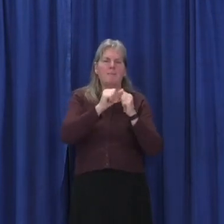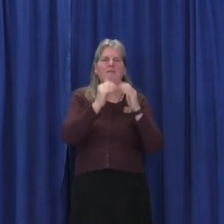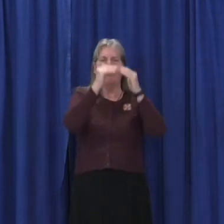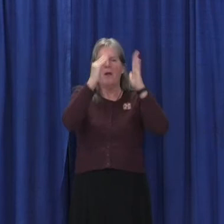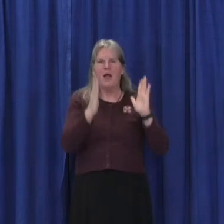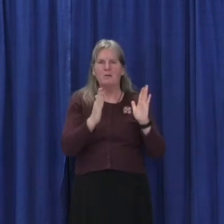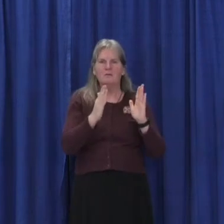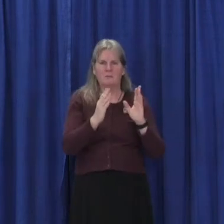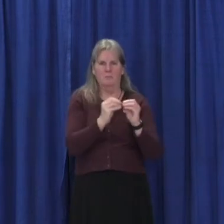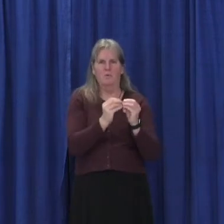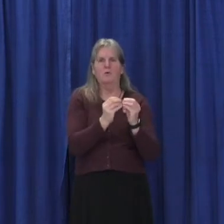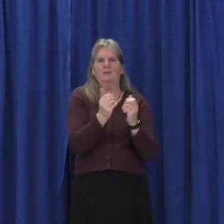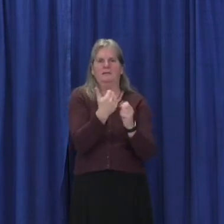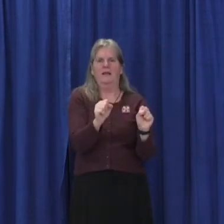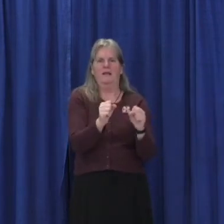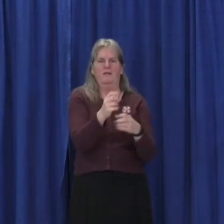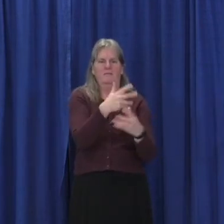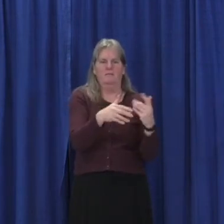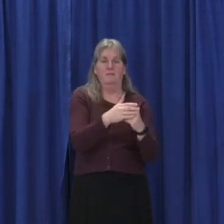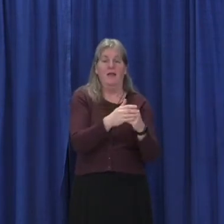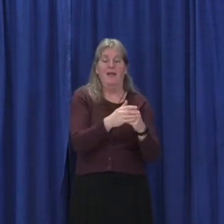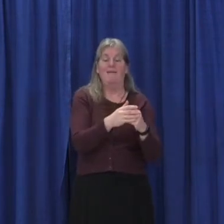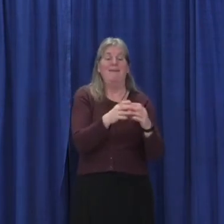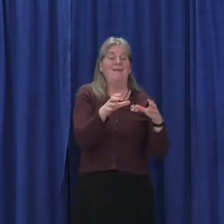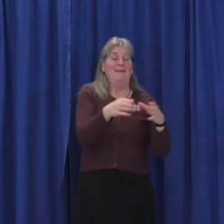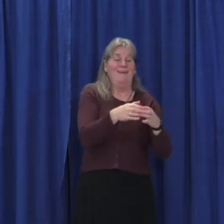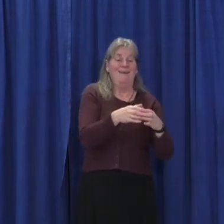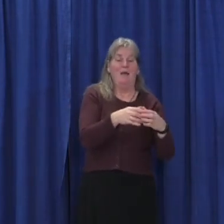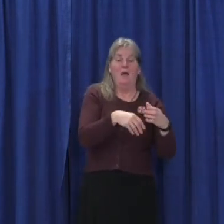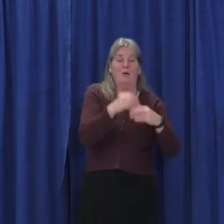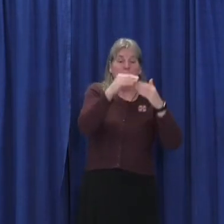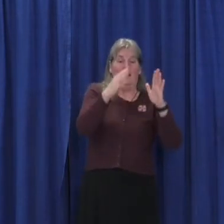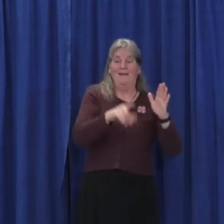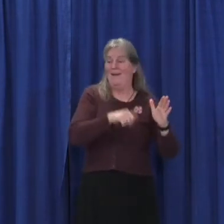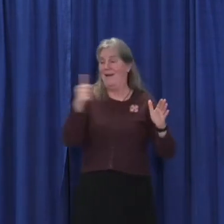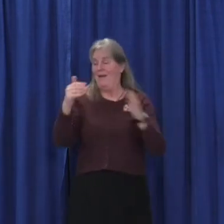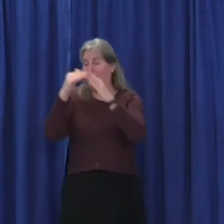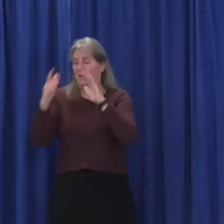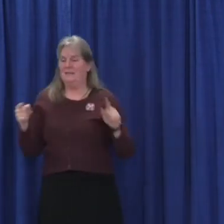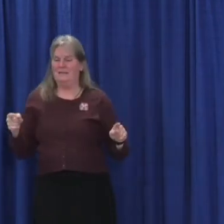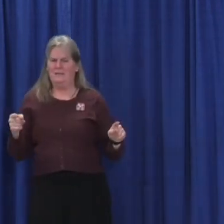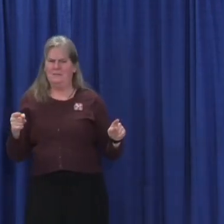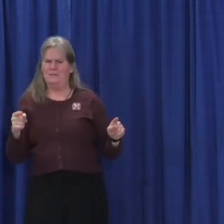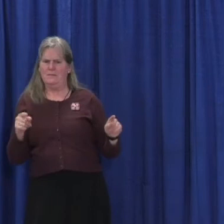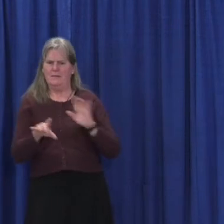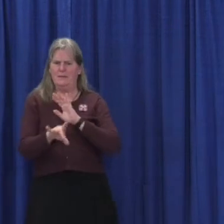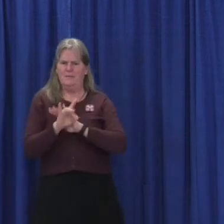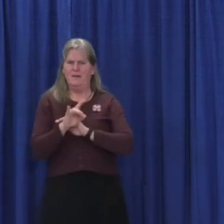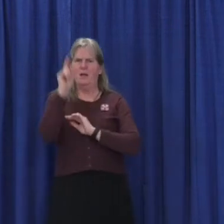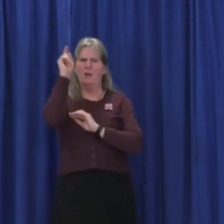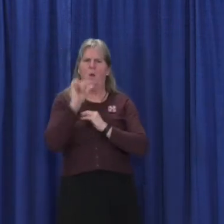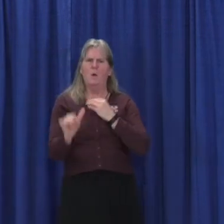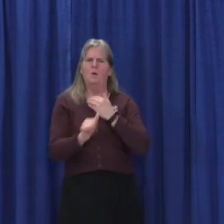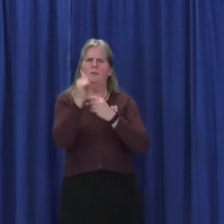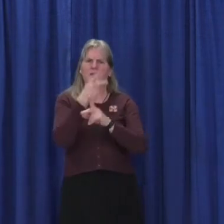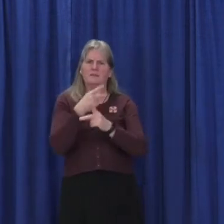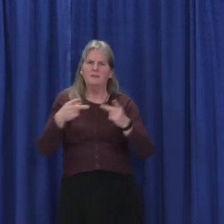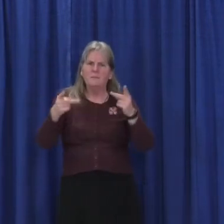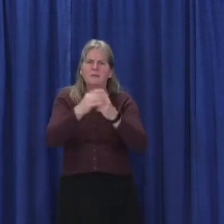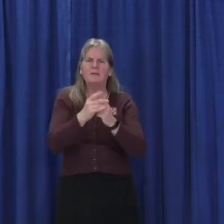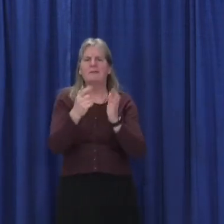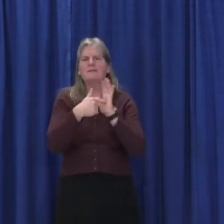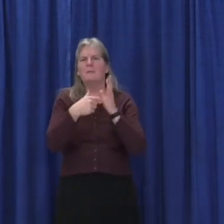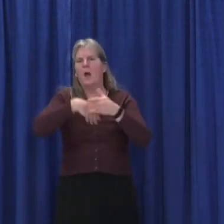your household. If you choose to gather with people from outside your household, choose lower risk activities and settings. Get